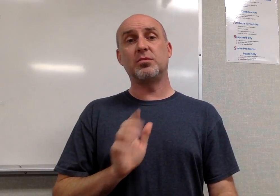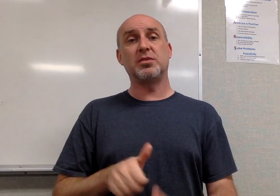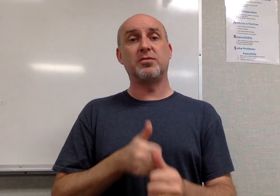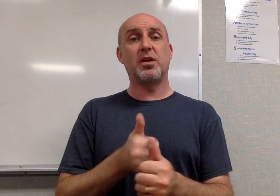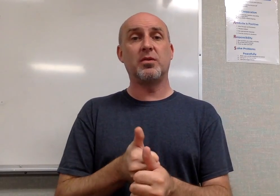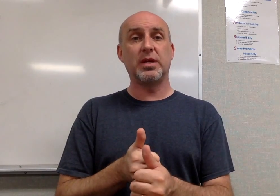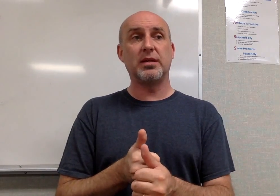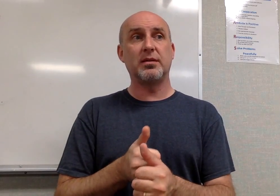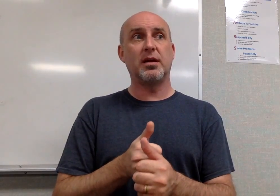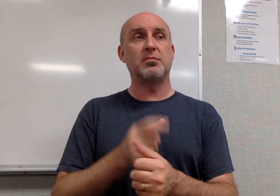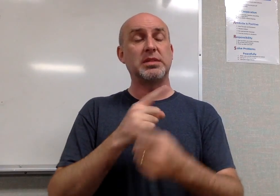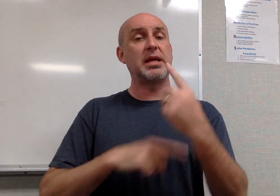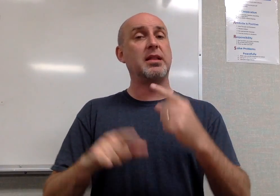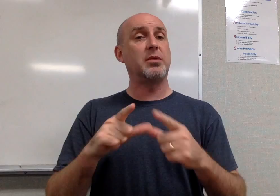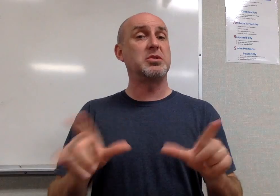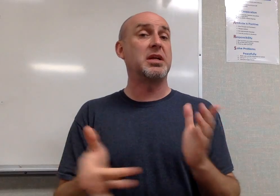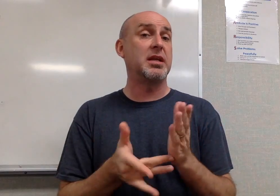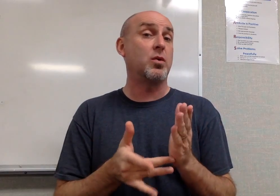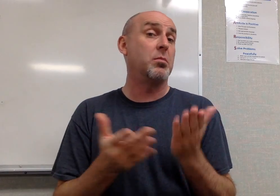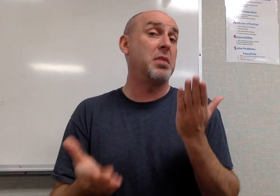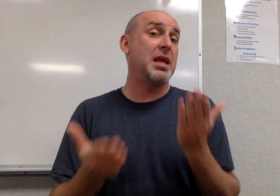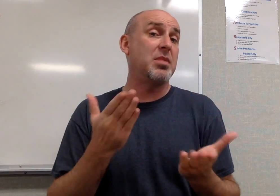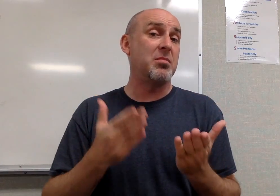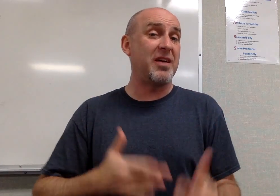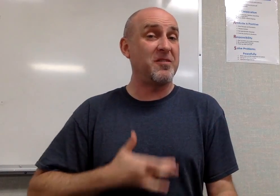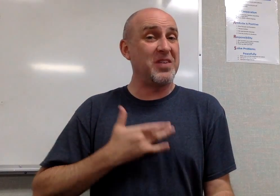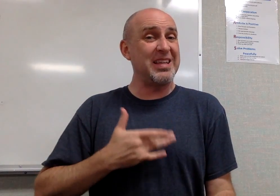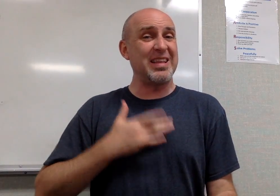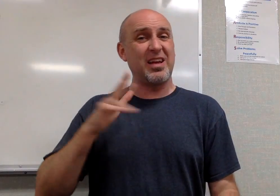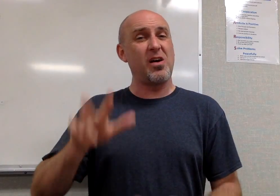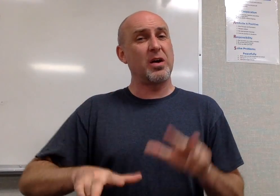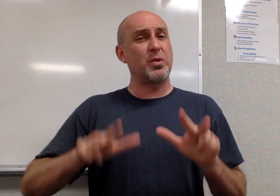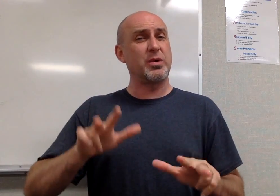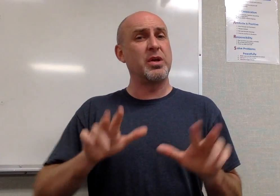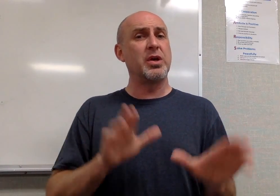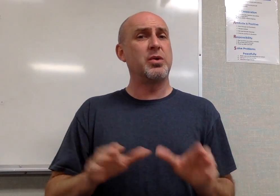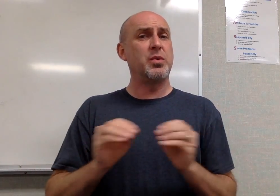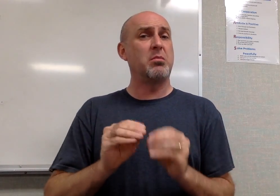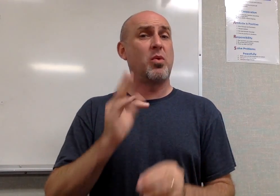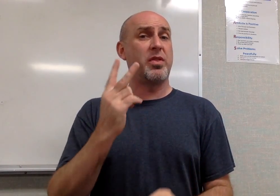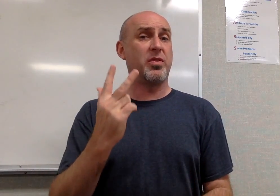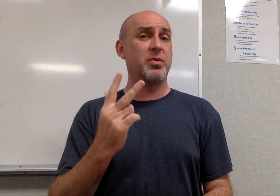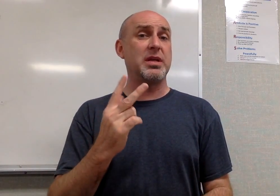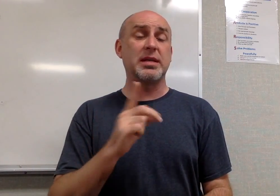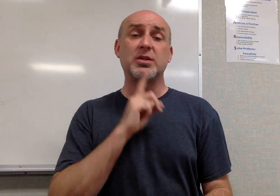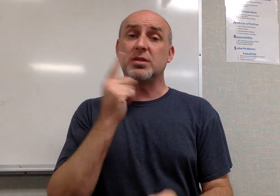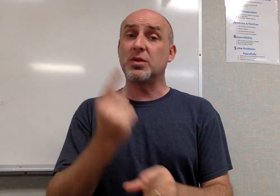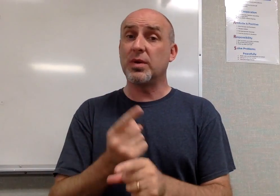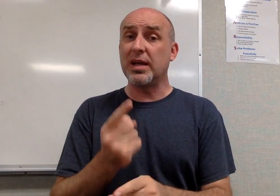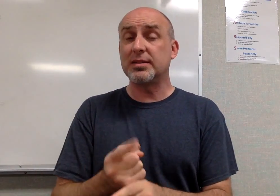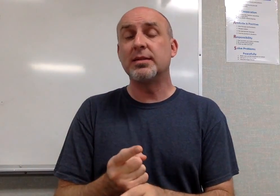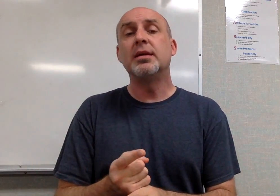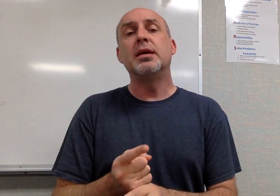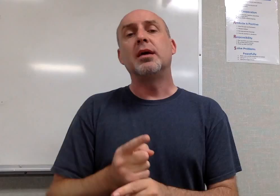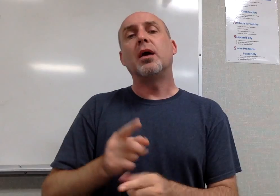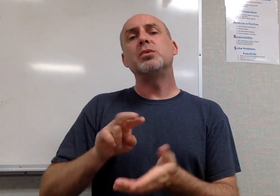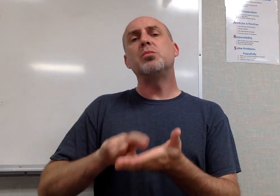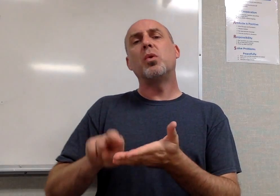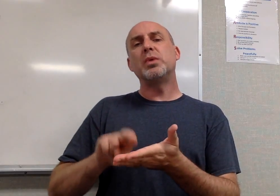of following sign language technique, or maybe my feeling awkward doing more than 3 is actually correct. I will do more